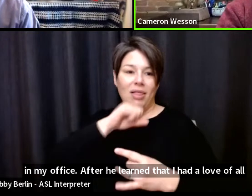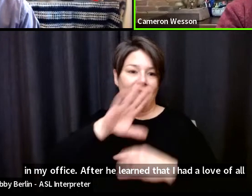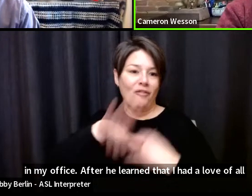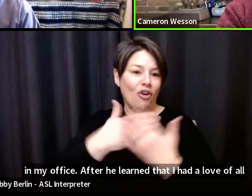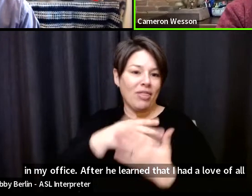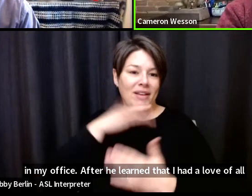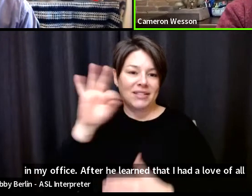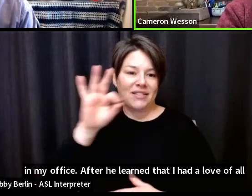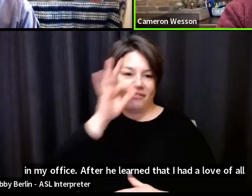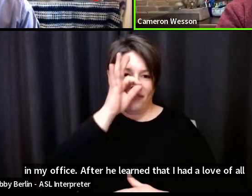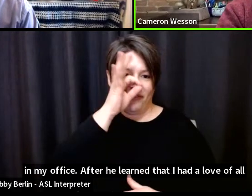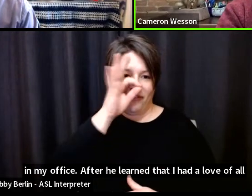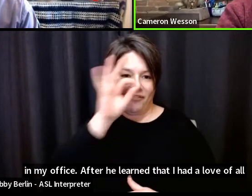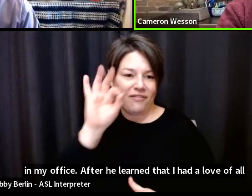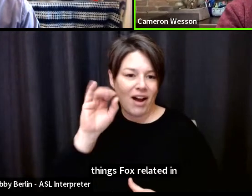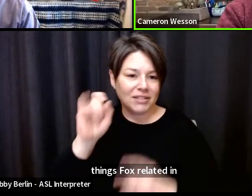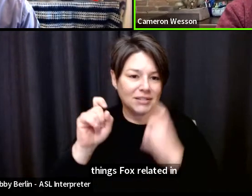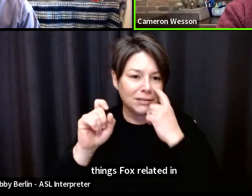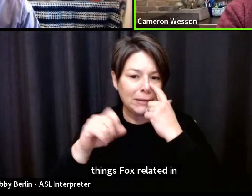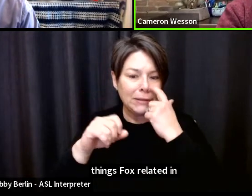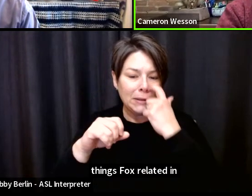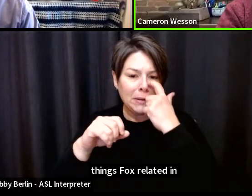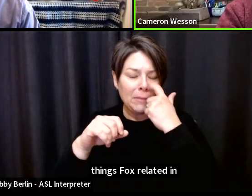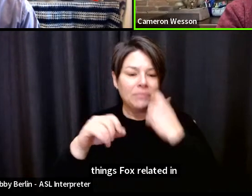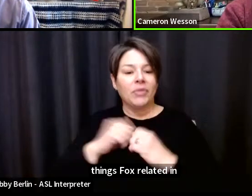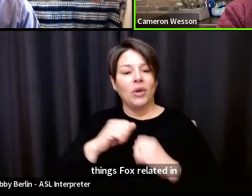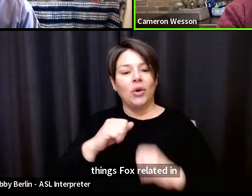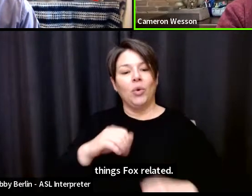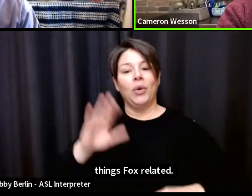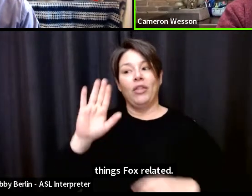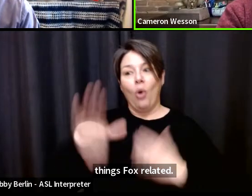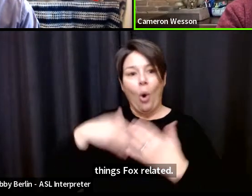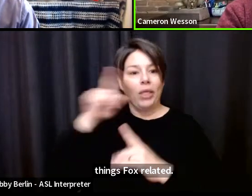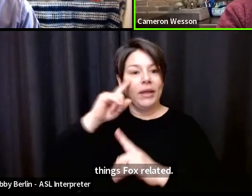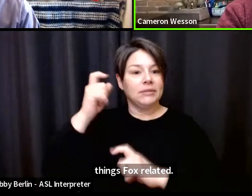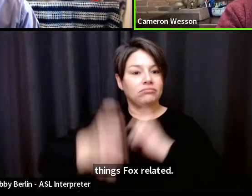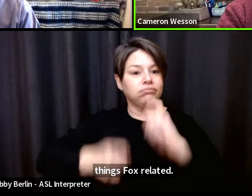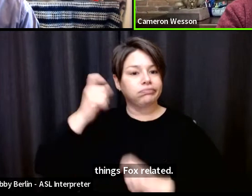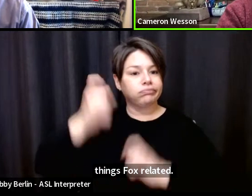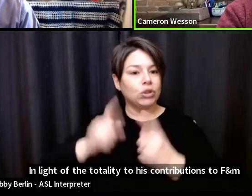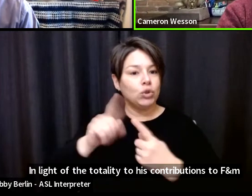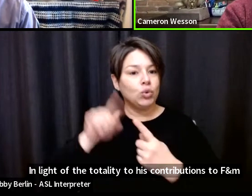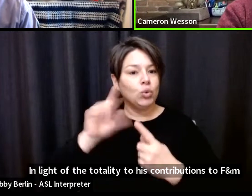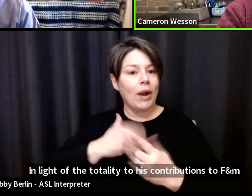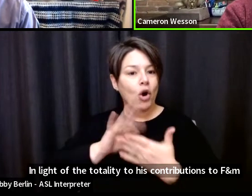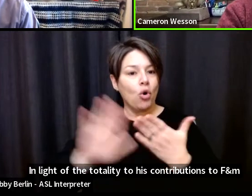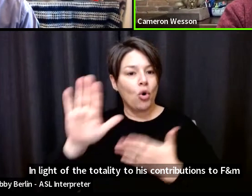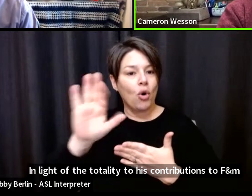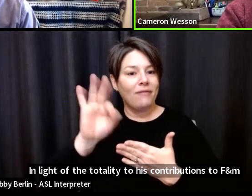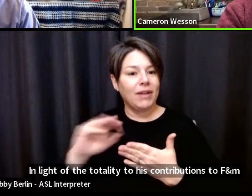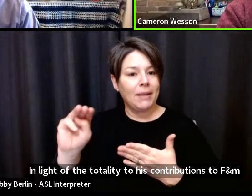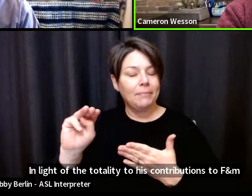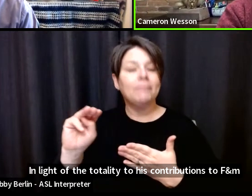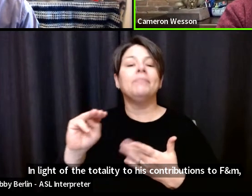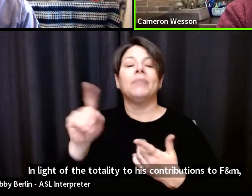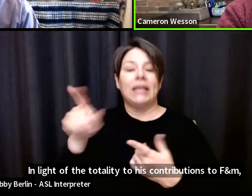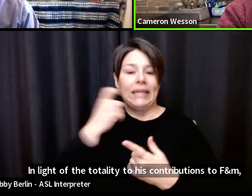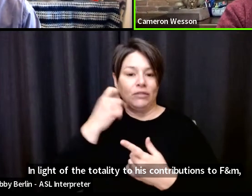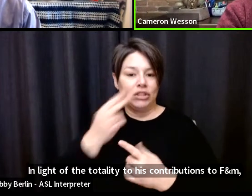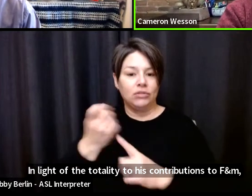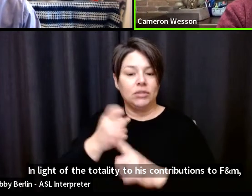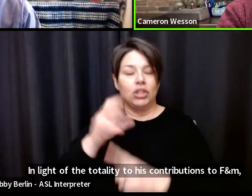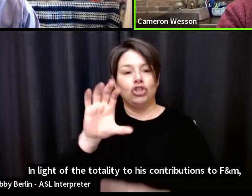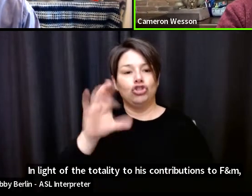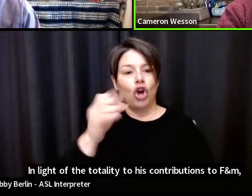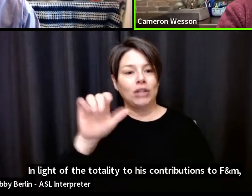related. In light of the totality to his contributions to F&M, Dan was recently selected as a Charles A.